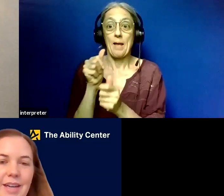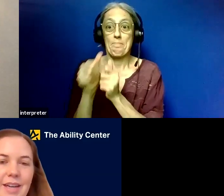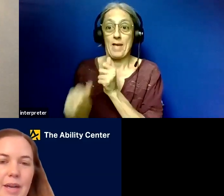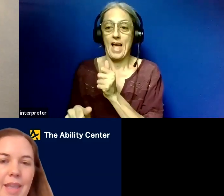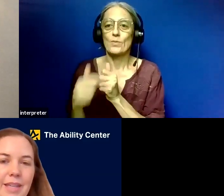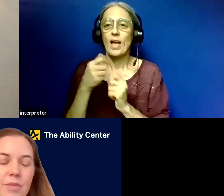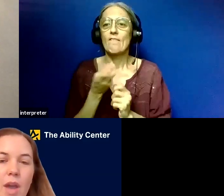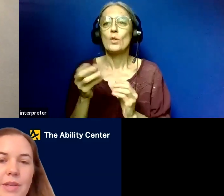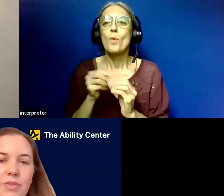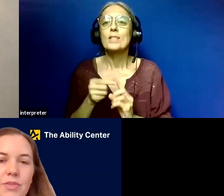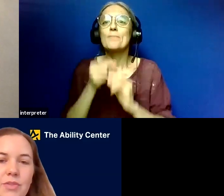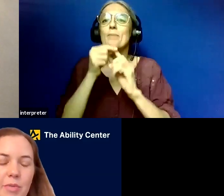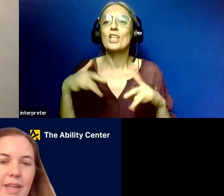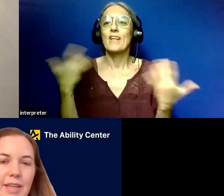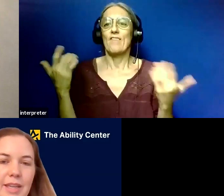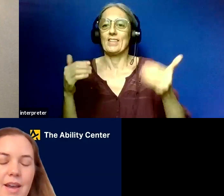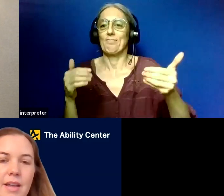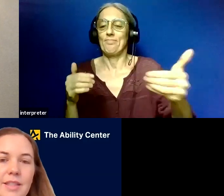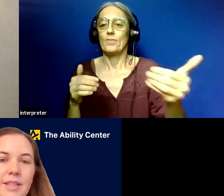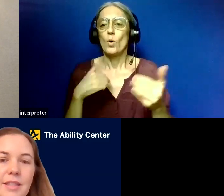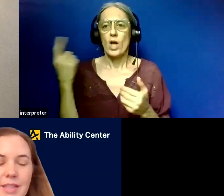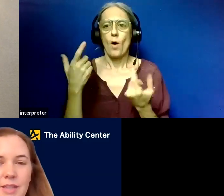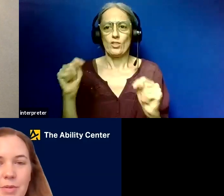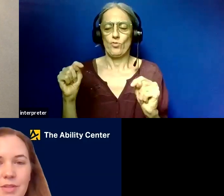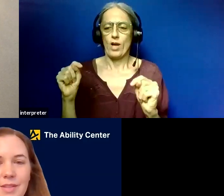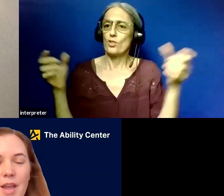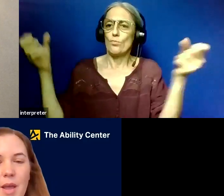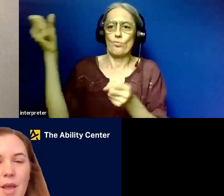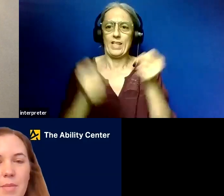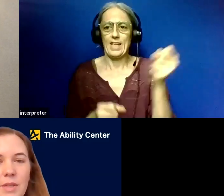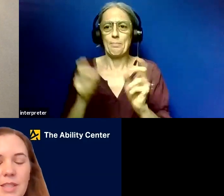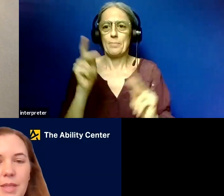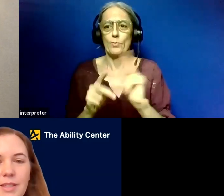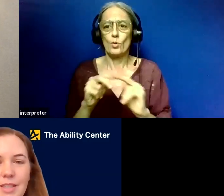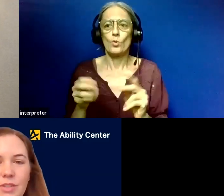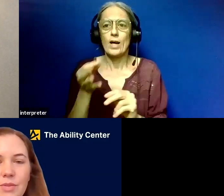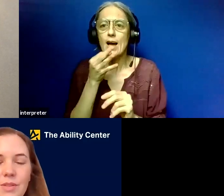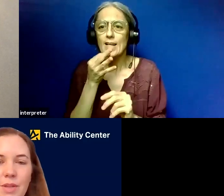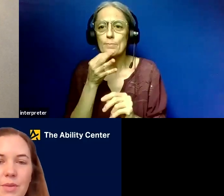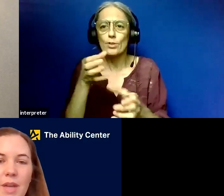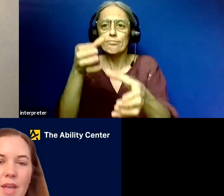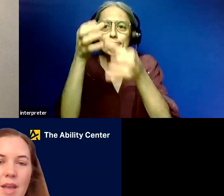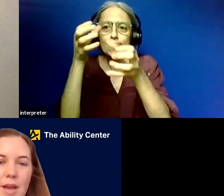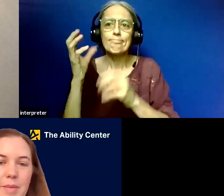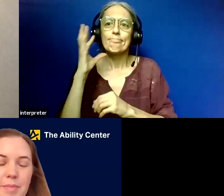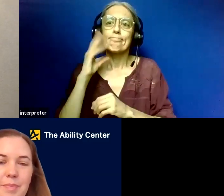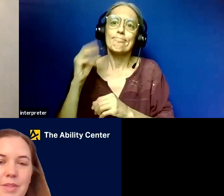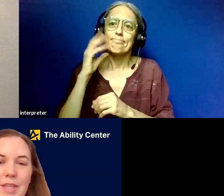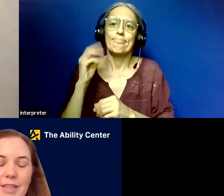Act. And we always try to bring in experienced experts who can really speak to issues. So,